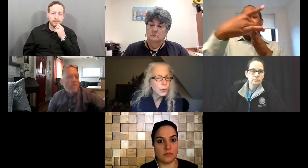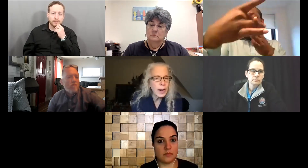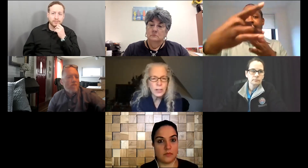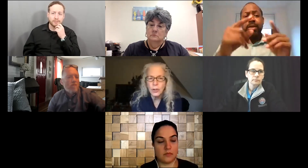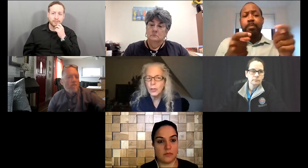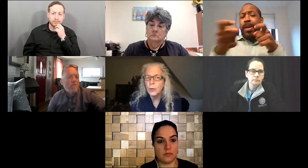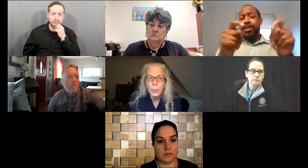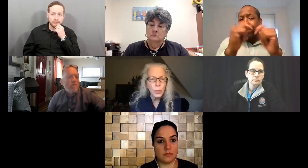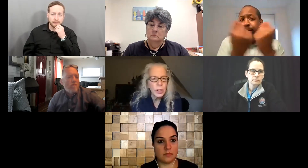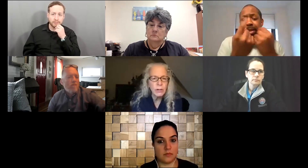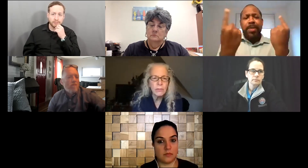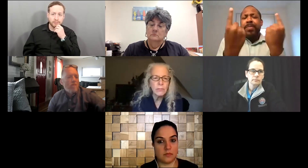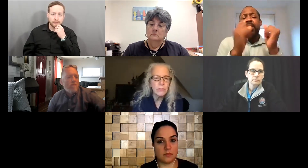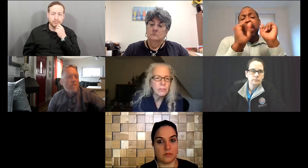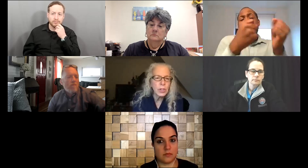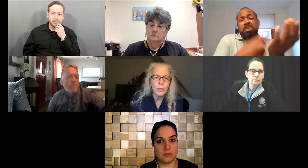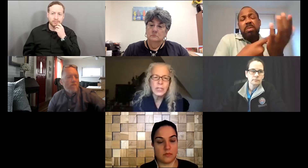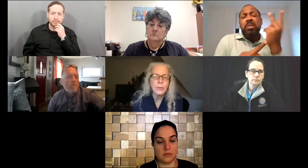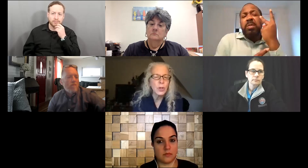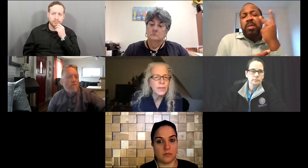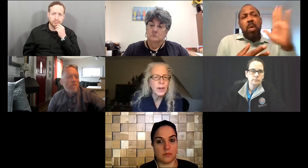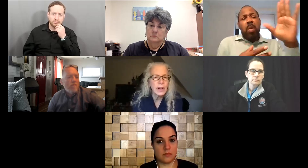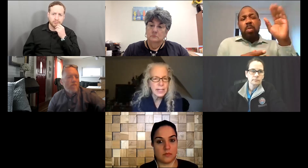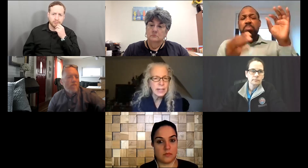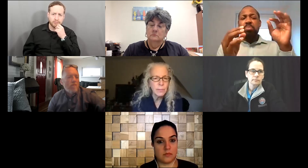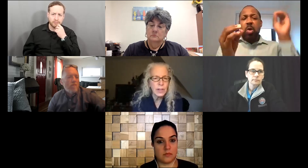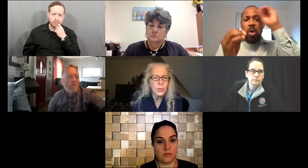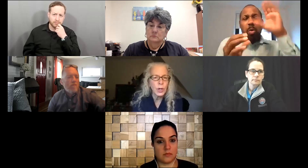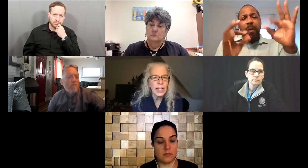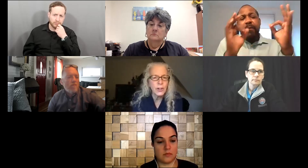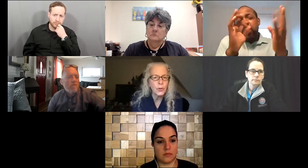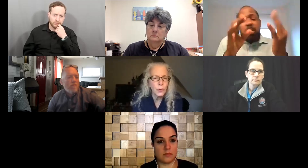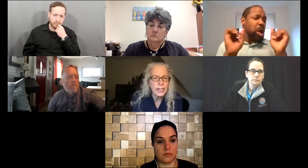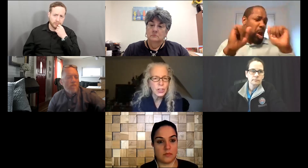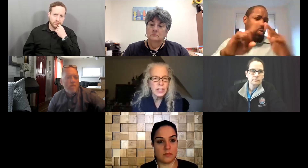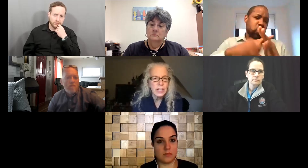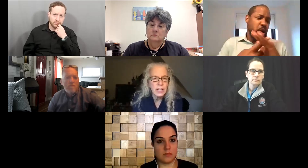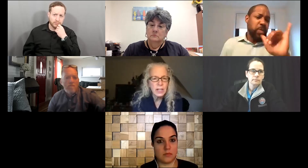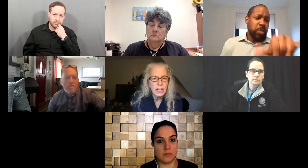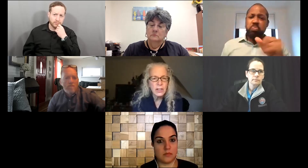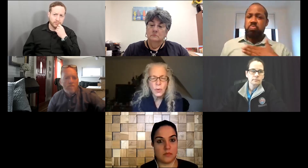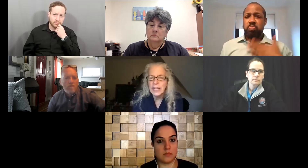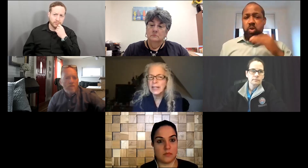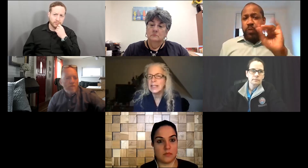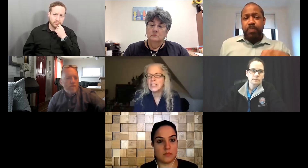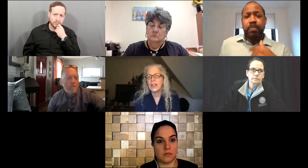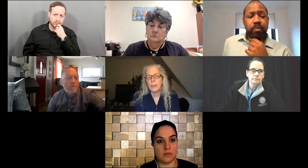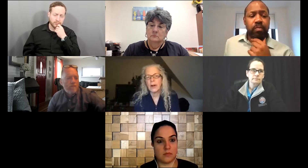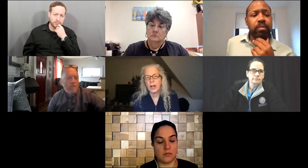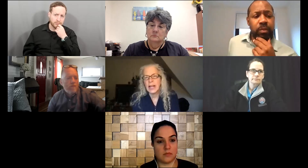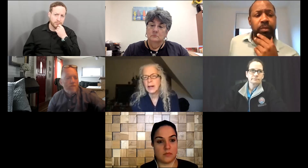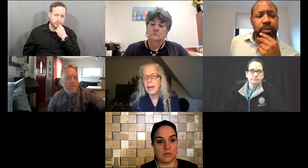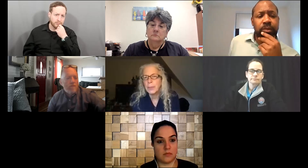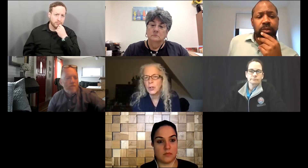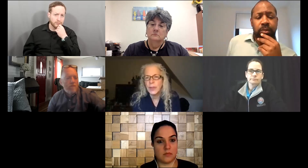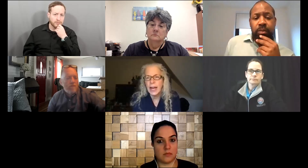new director, a new board, some sort of team that's working in new directions. So I can at least feel him out